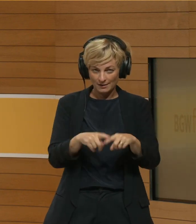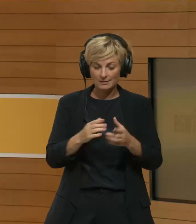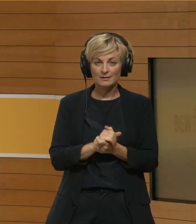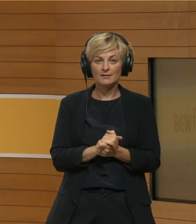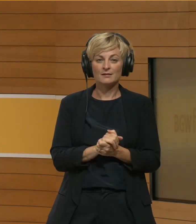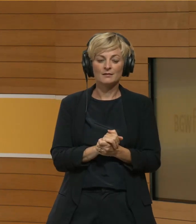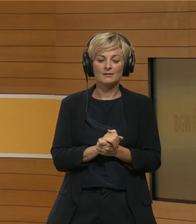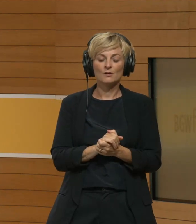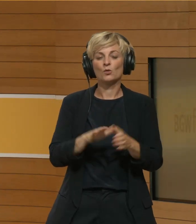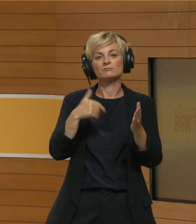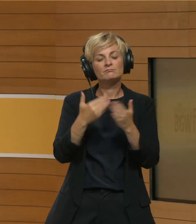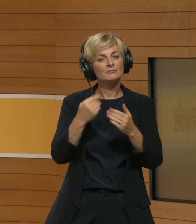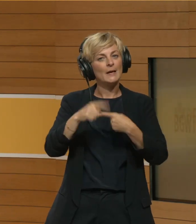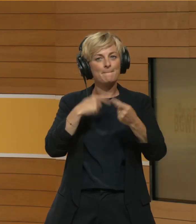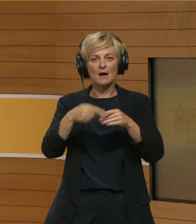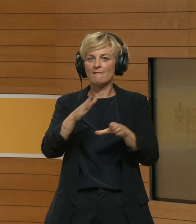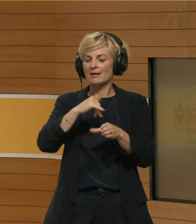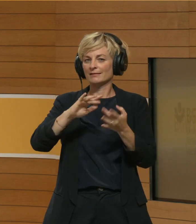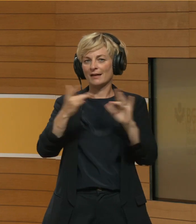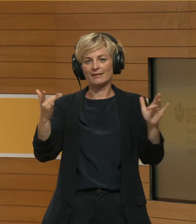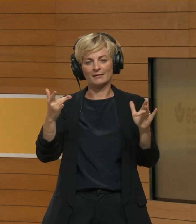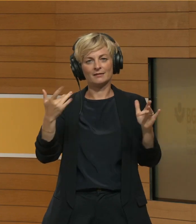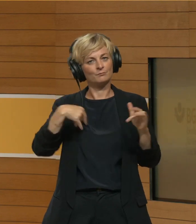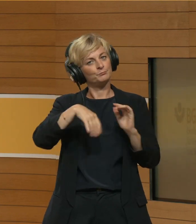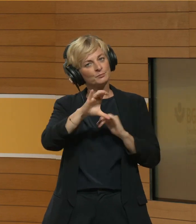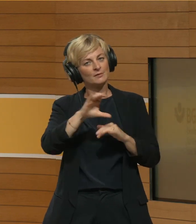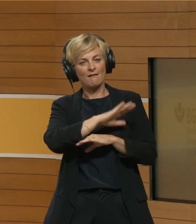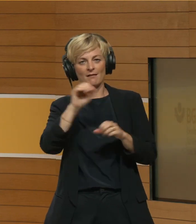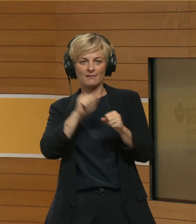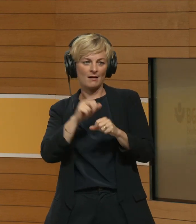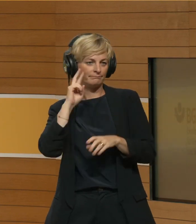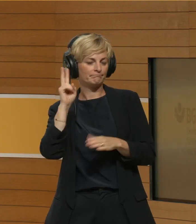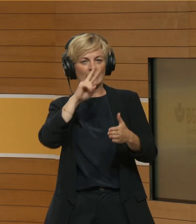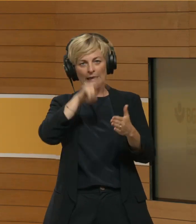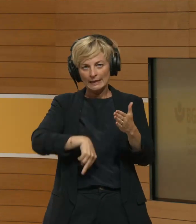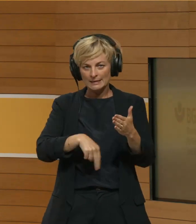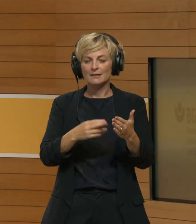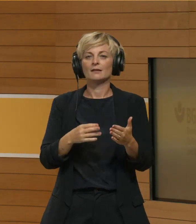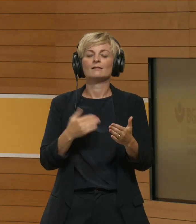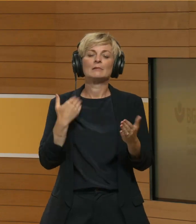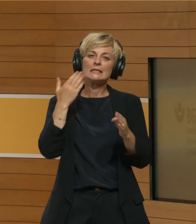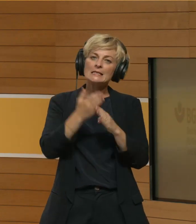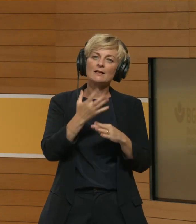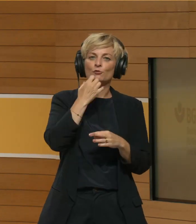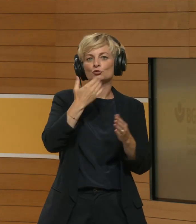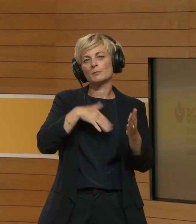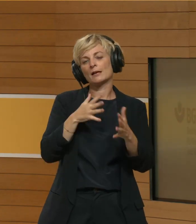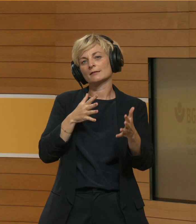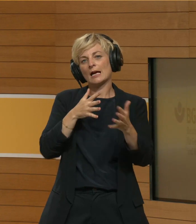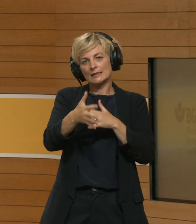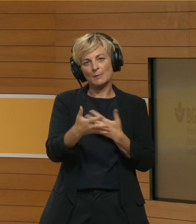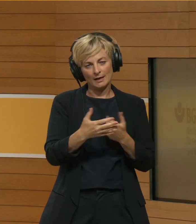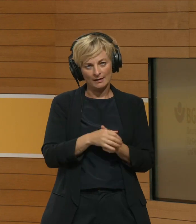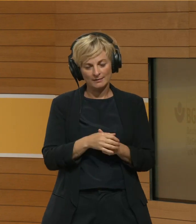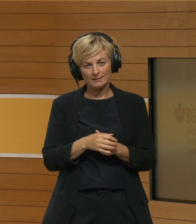it, and it's for the transparency. And for us, it is very important,